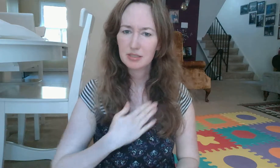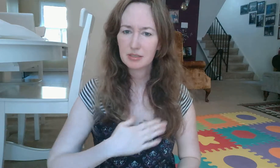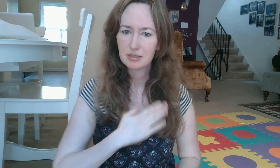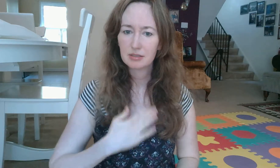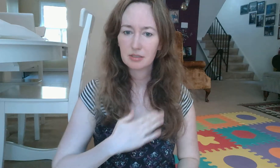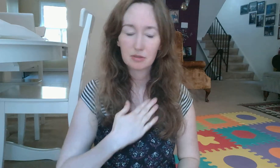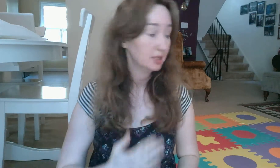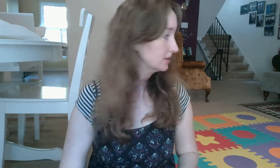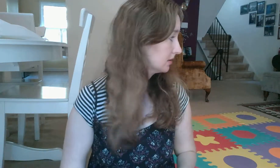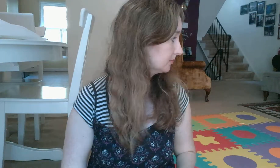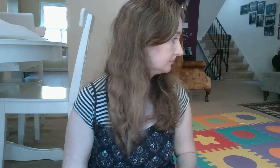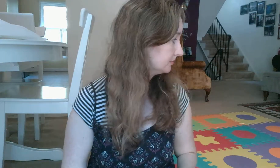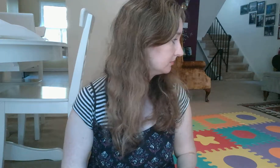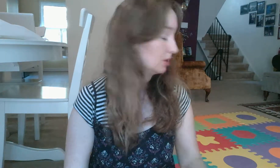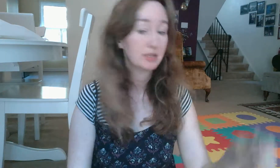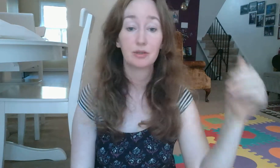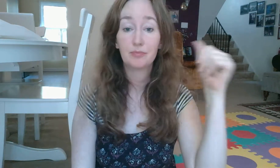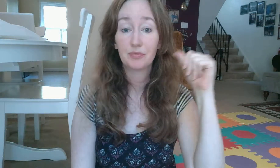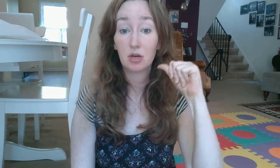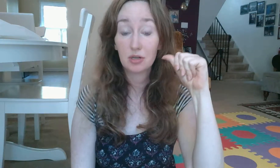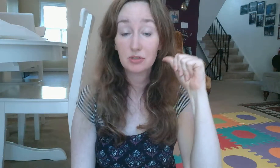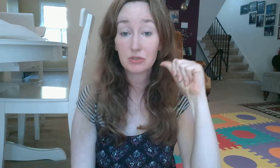This is the sign for please. Okay, so aunt.